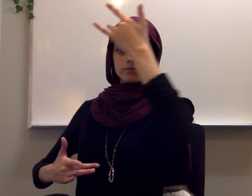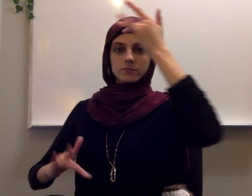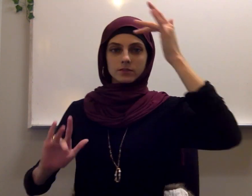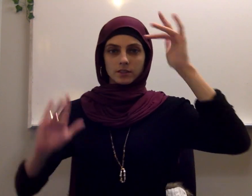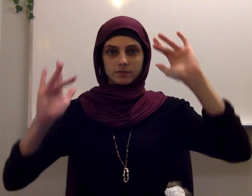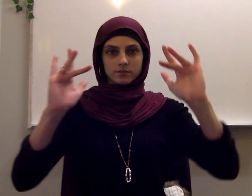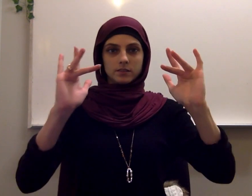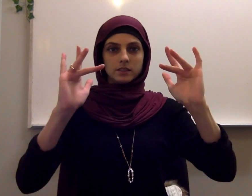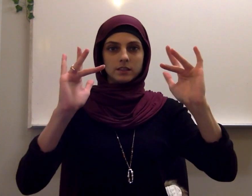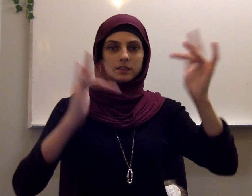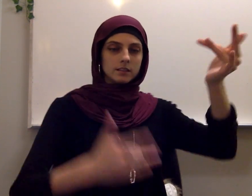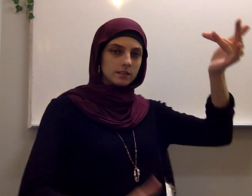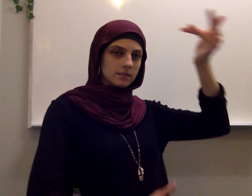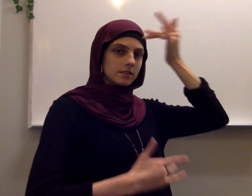So, sick.